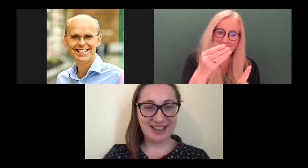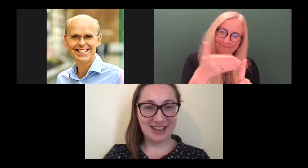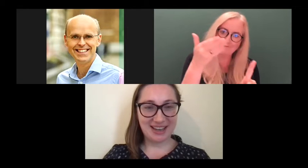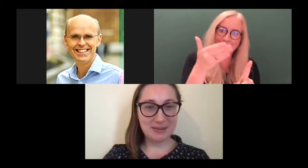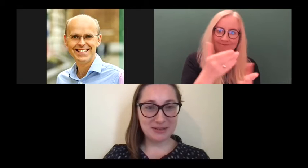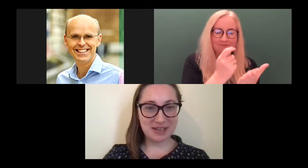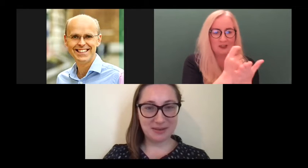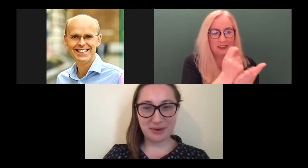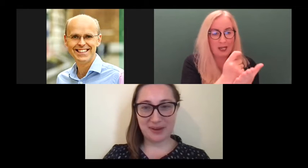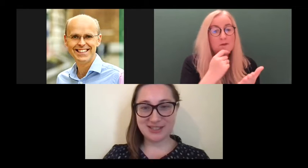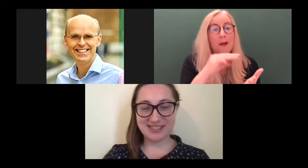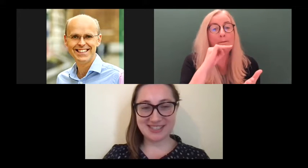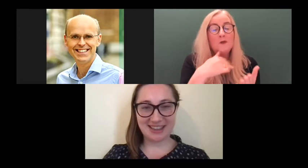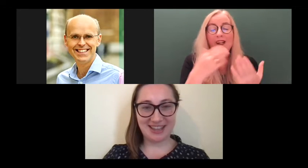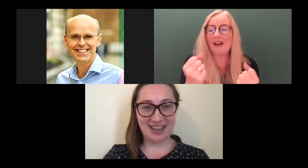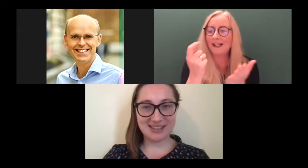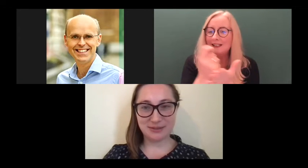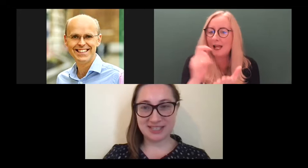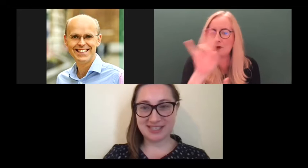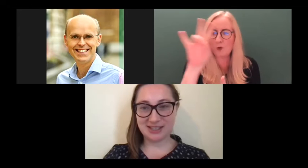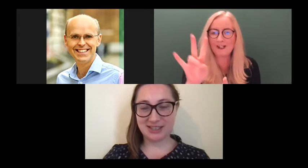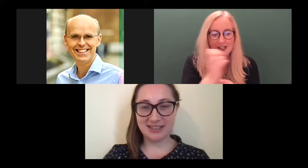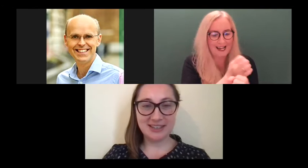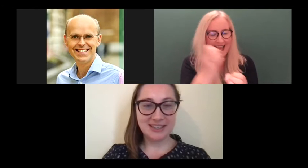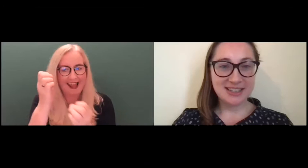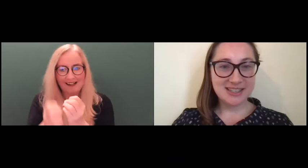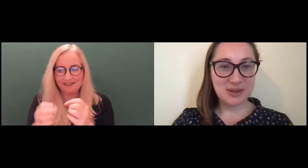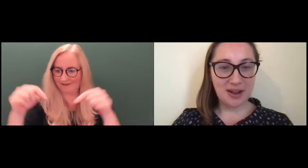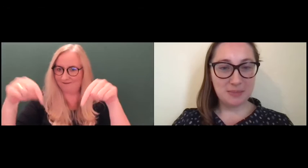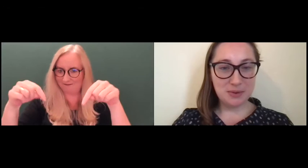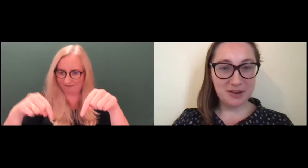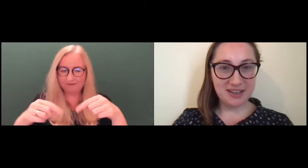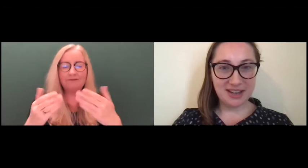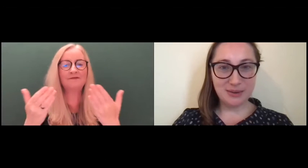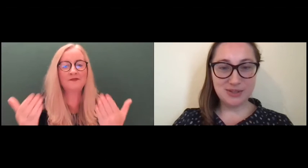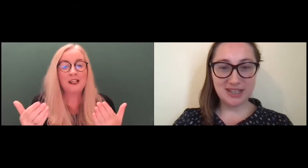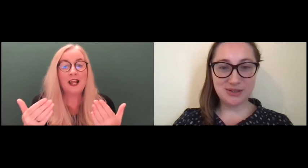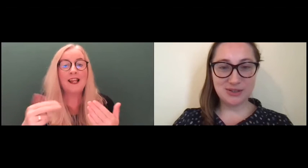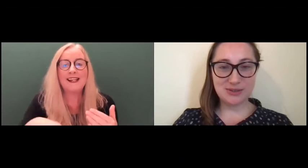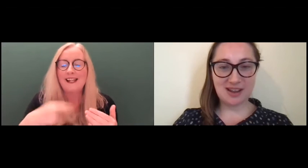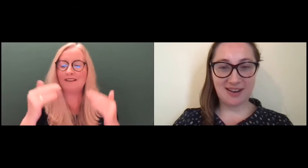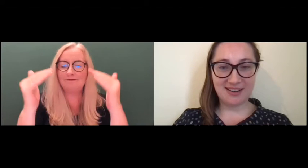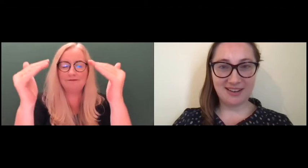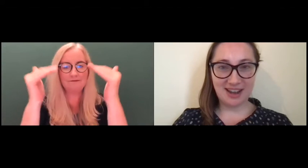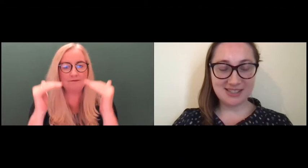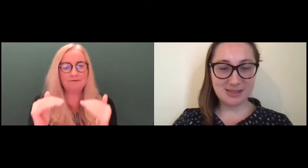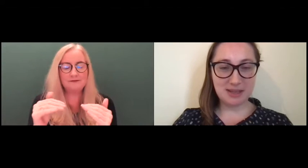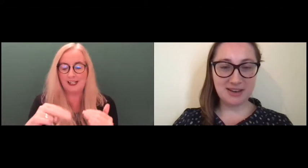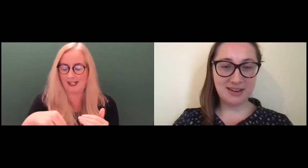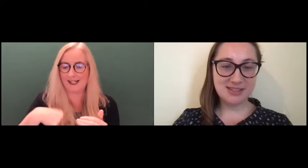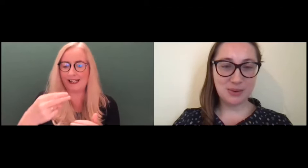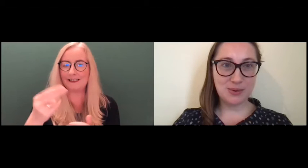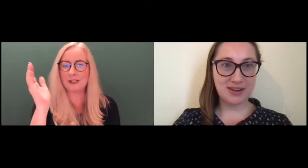a little bit of time for questions at the end of this session. So I'll move on now to introduce our next